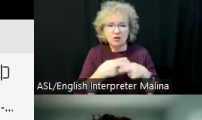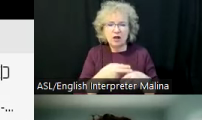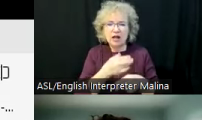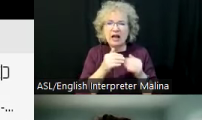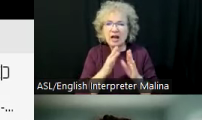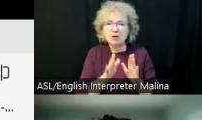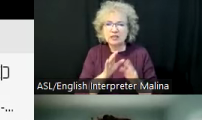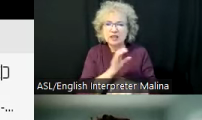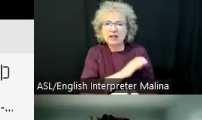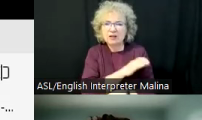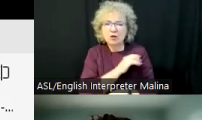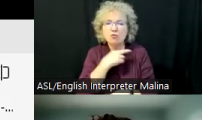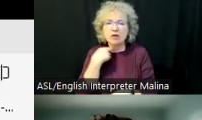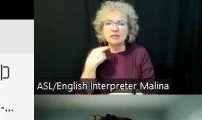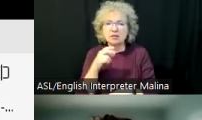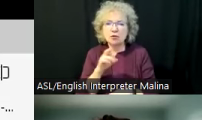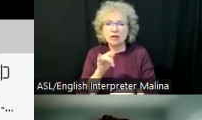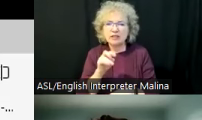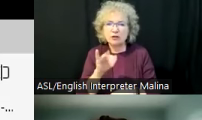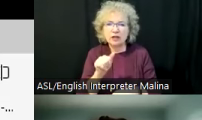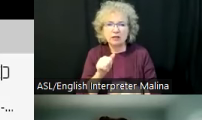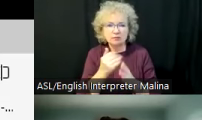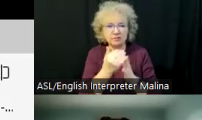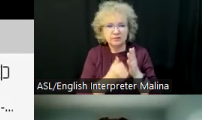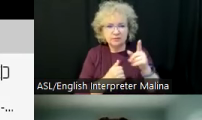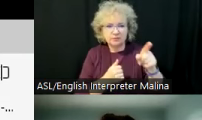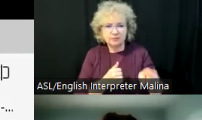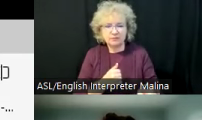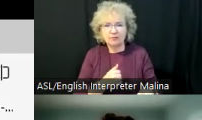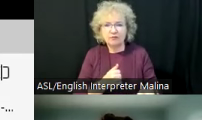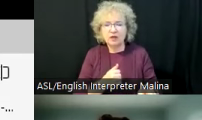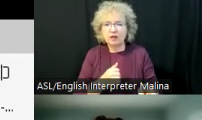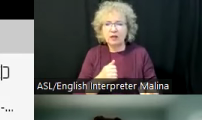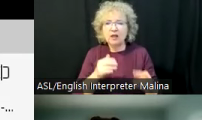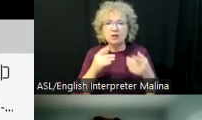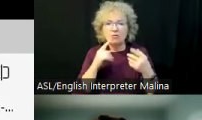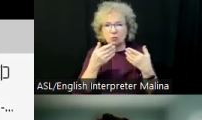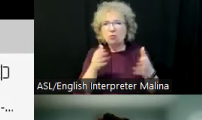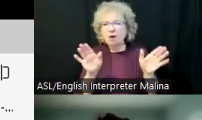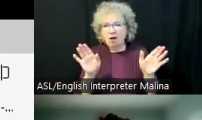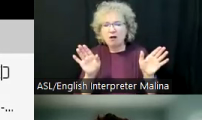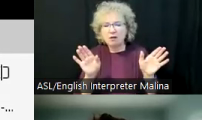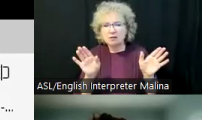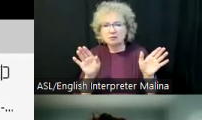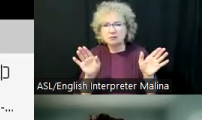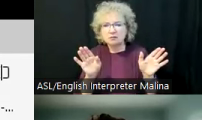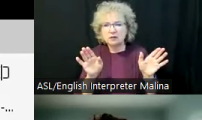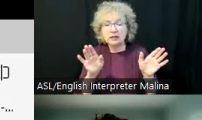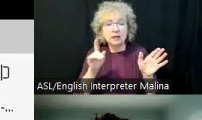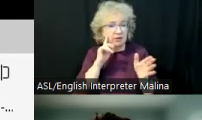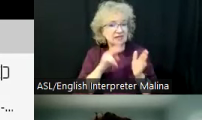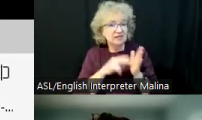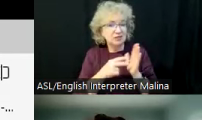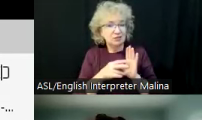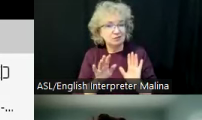criteria. And they're listed here. You'll notice that they're pretty broad and that's intentional. The